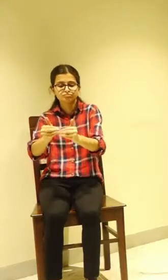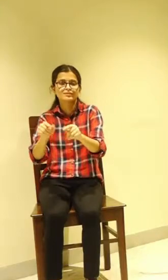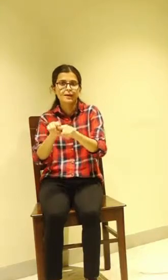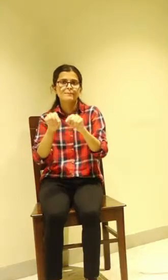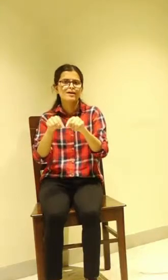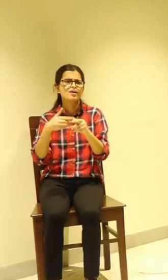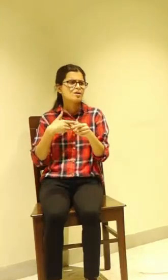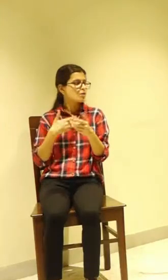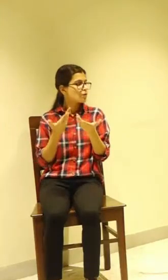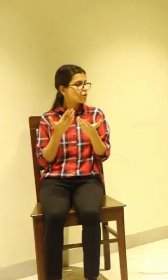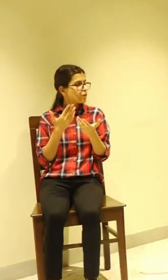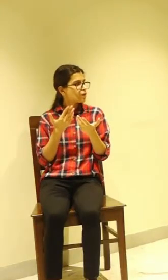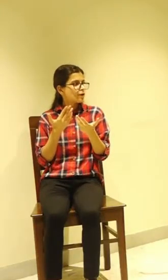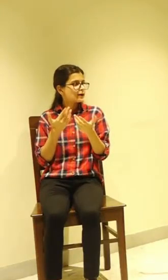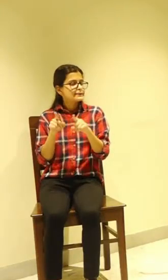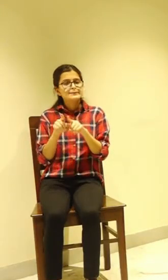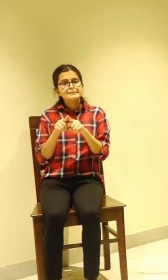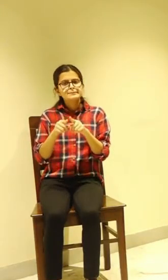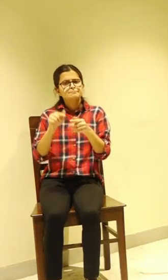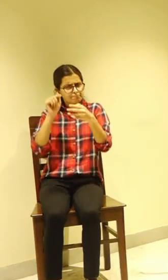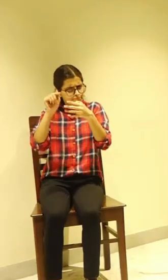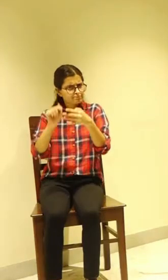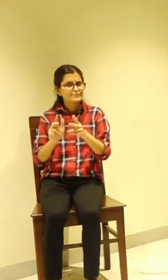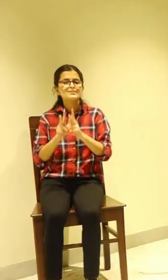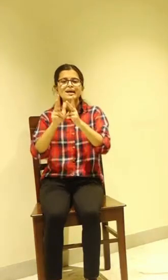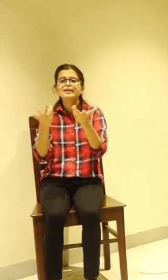Because one of the positions that